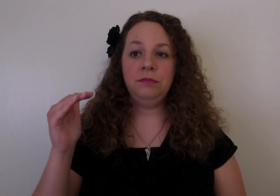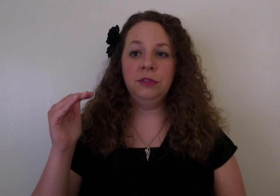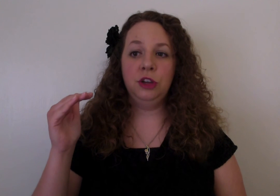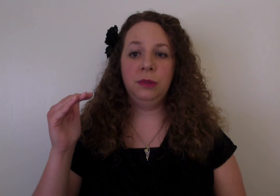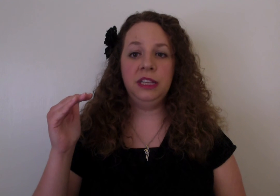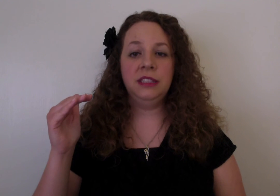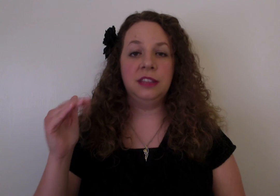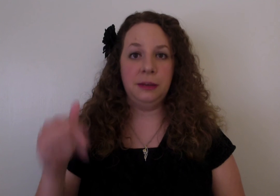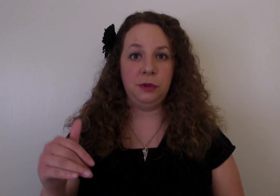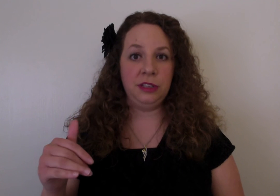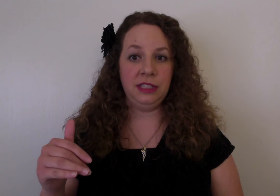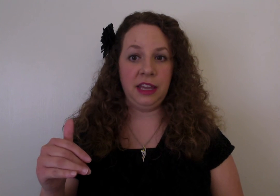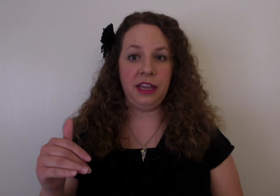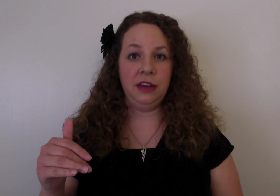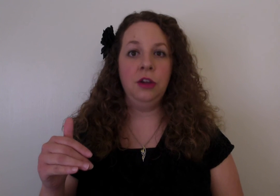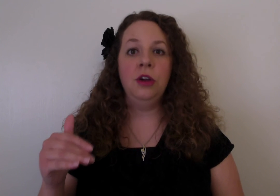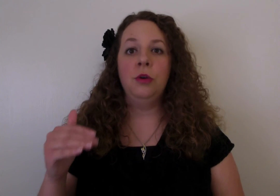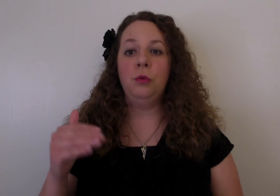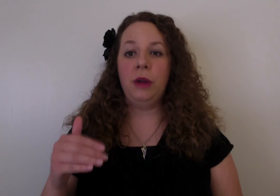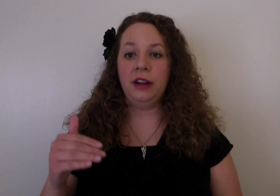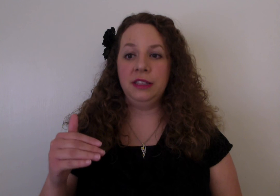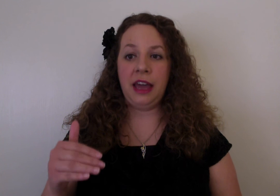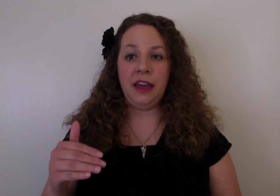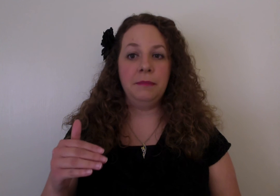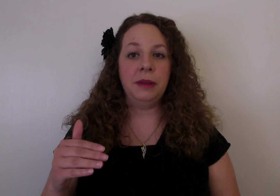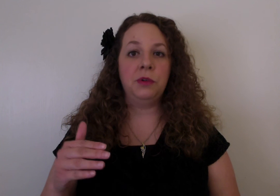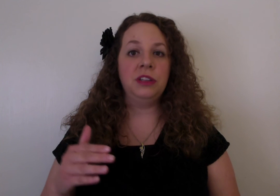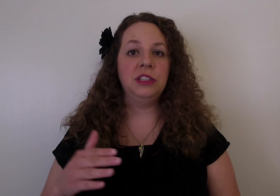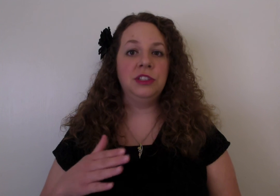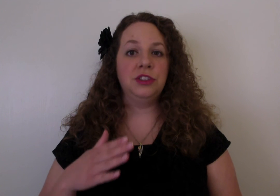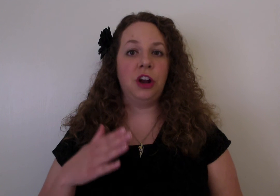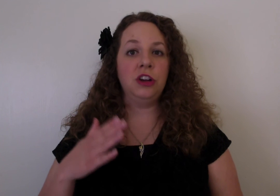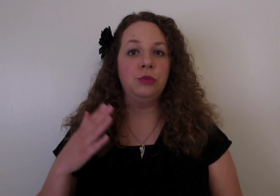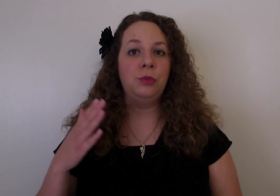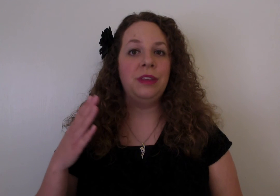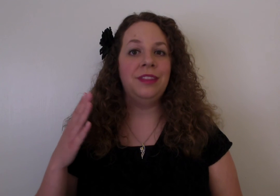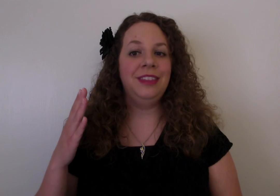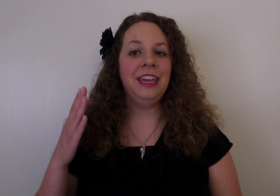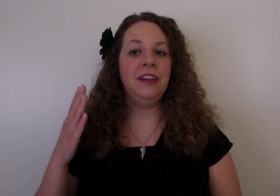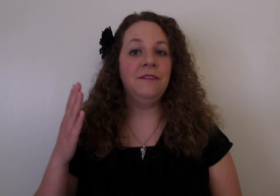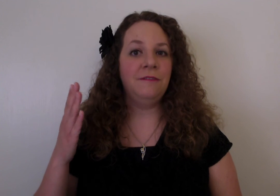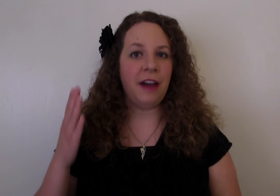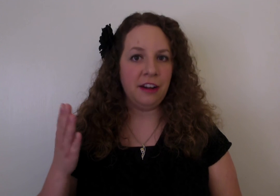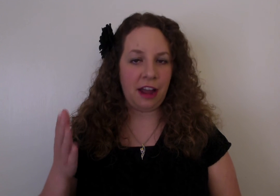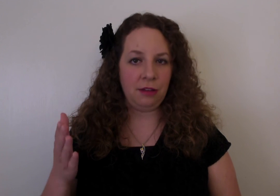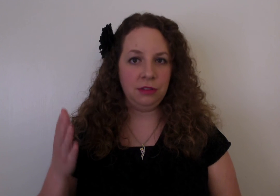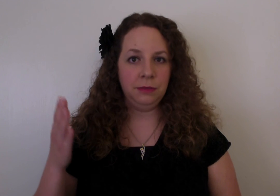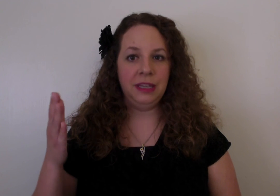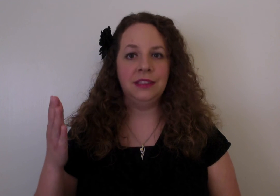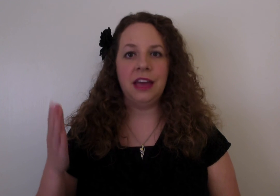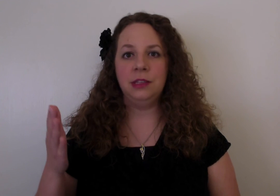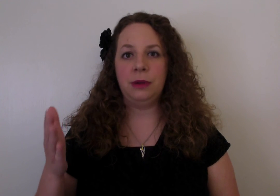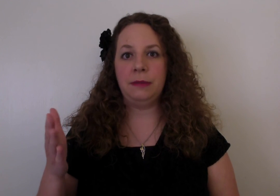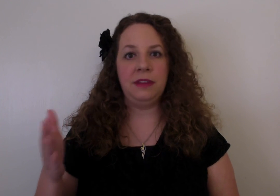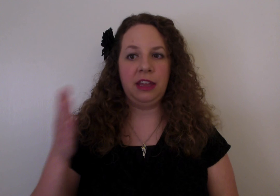no police, then I'm going to sign where it's at, but I'm going to start with the firehouse because that is where I'm giving as